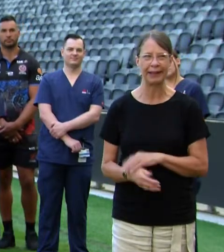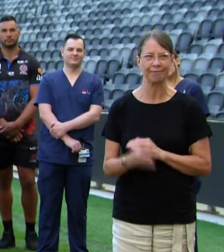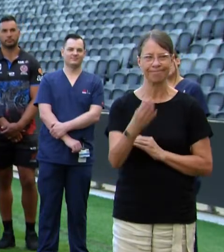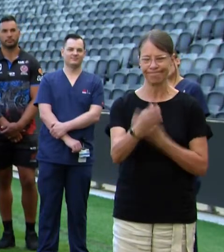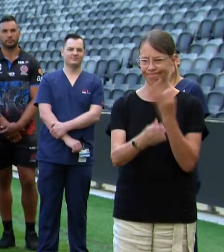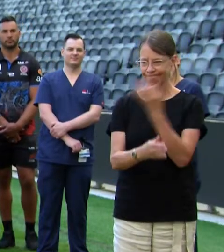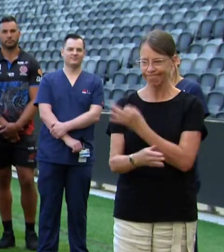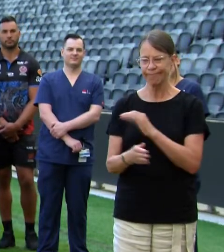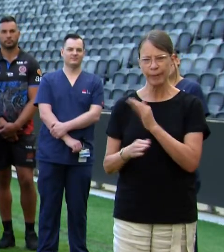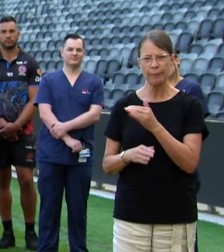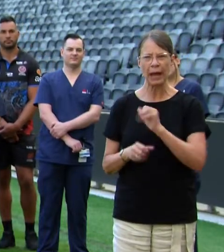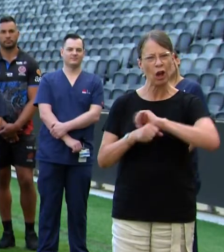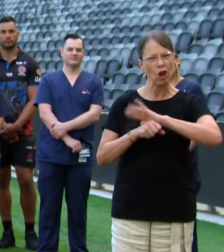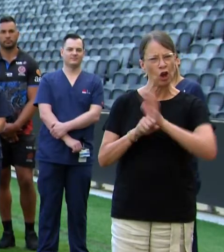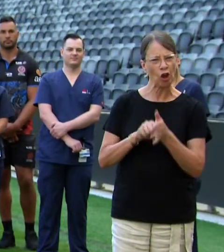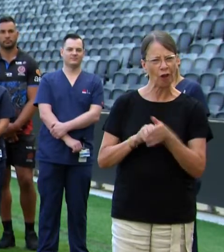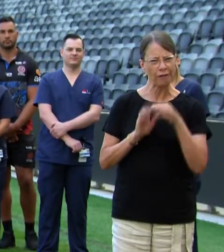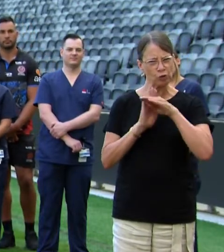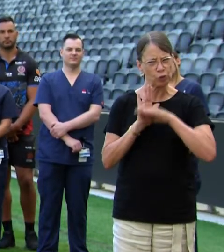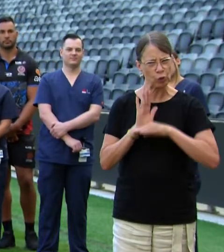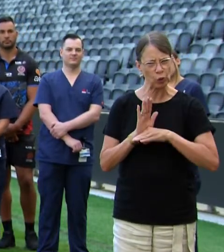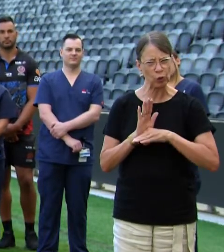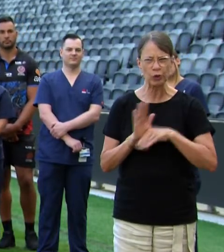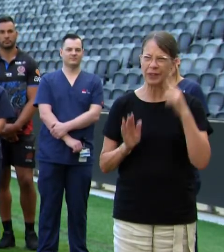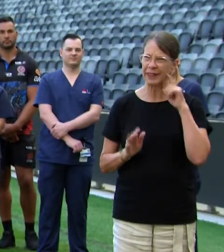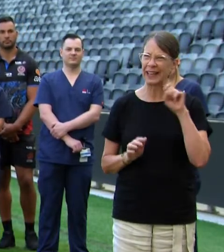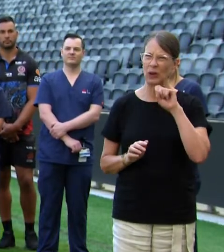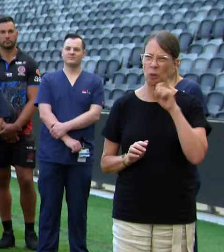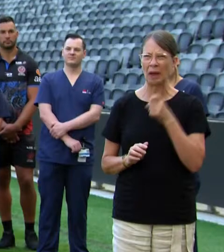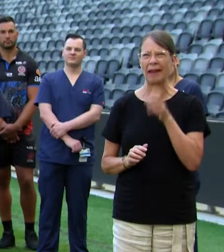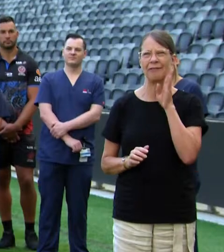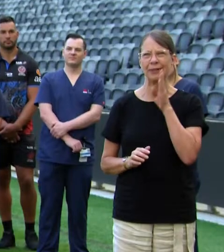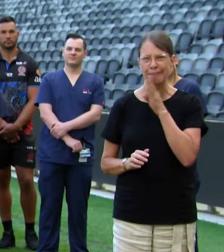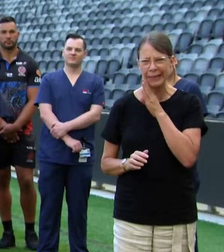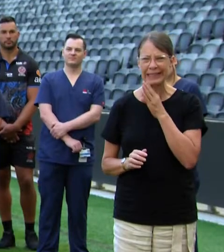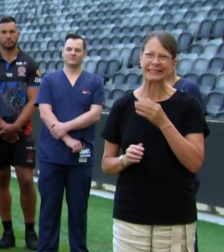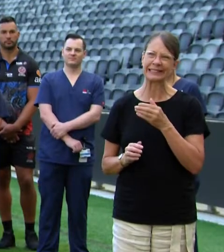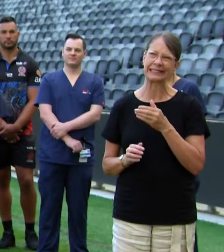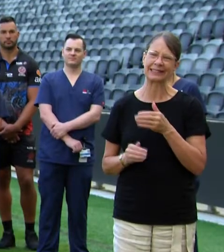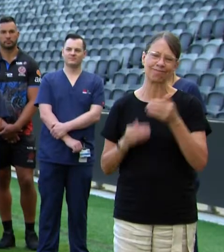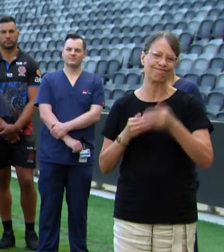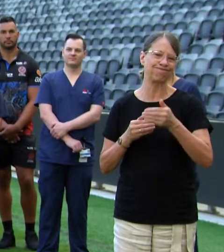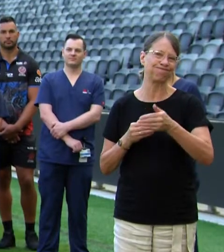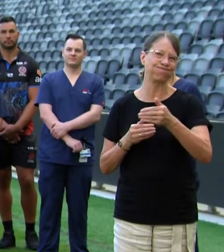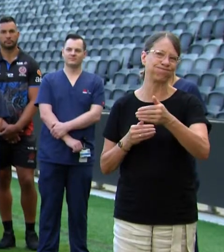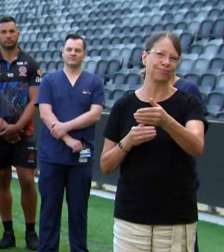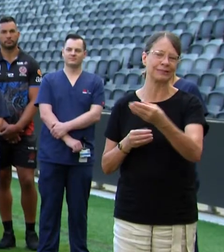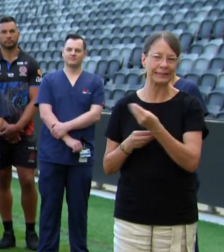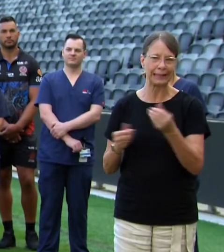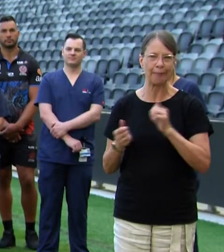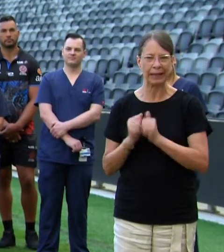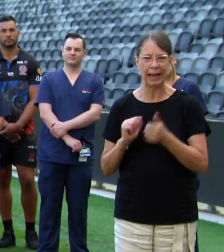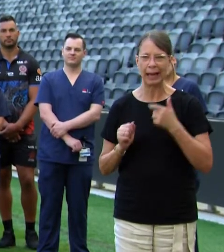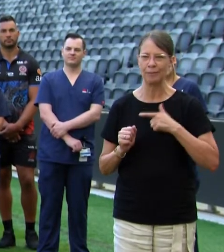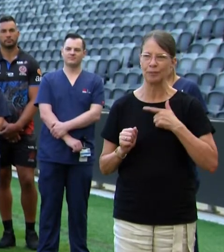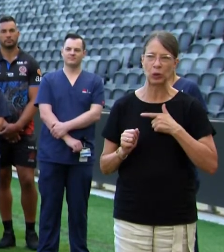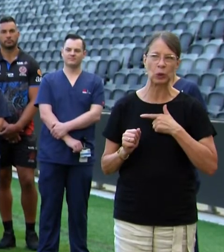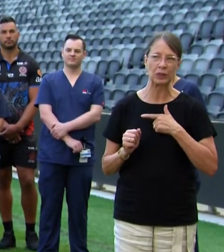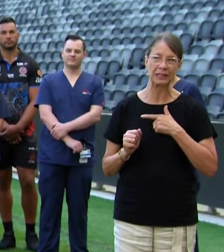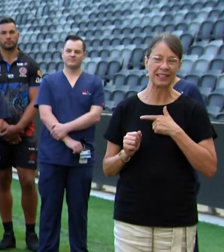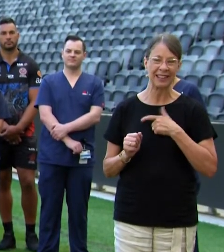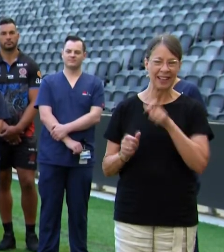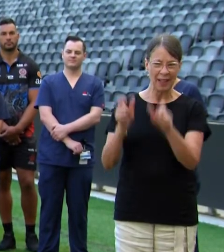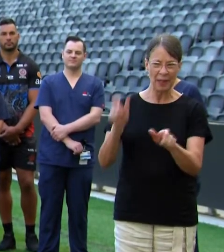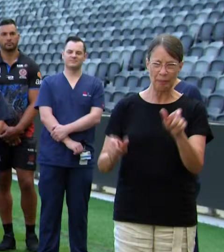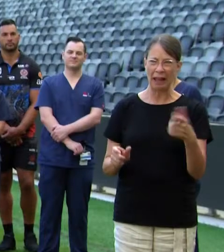protocols, are you expecting many games to be missed during the season because of, I guess, players contracting it or being isolated?